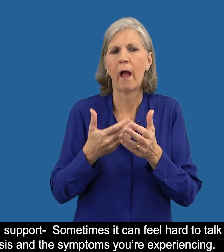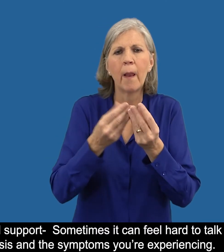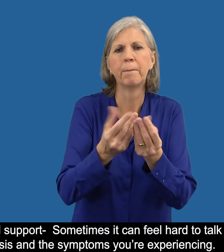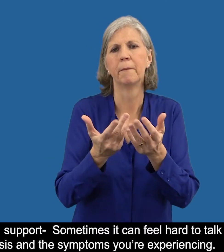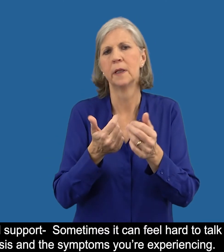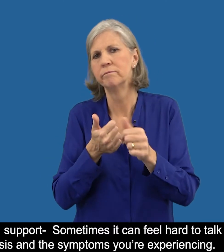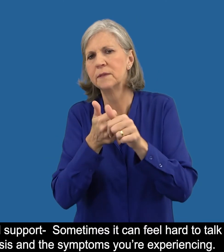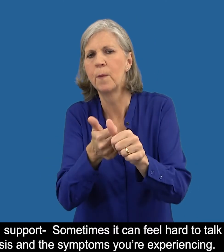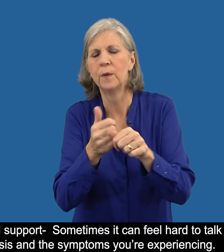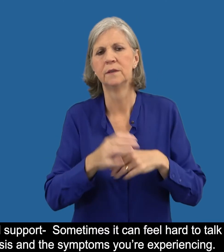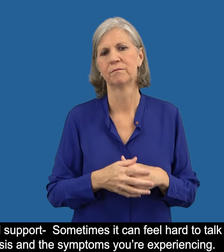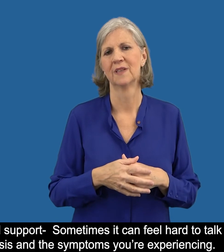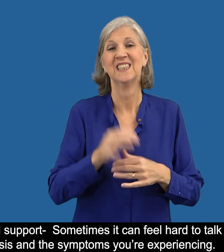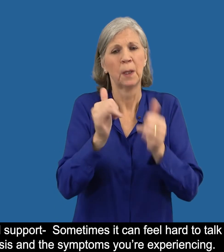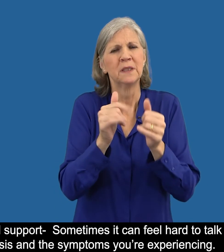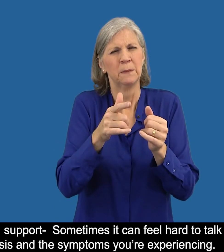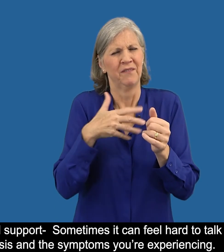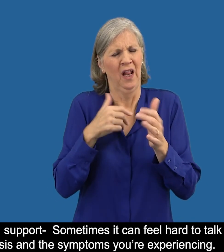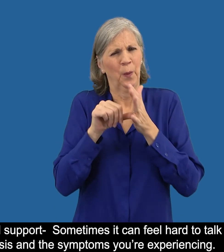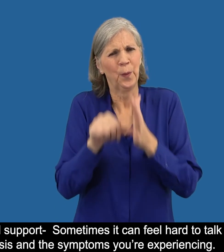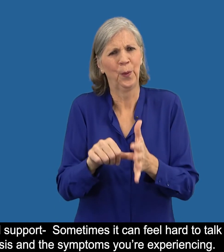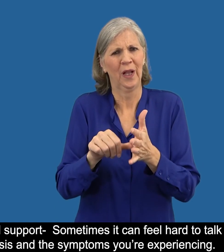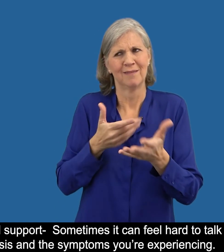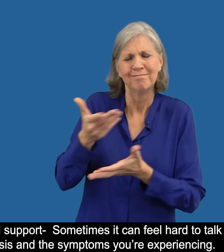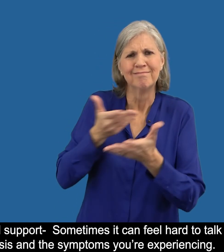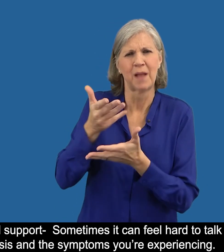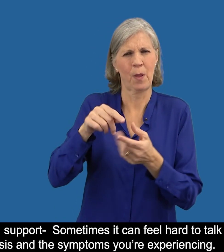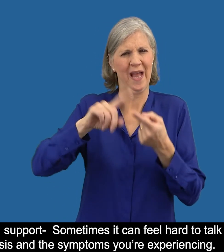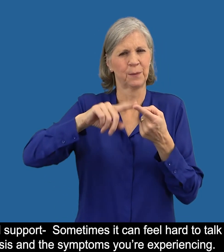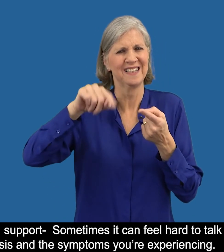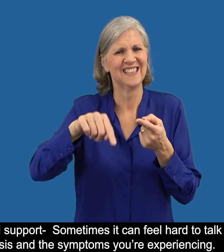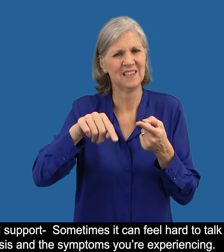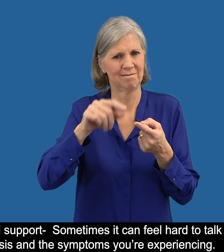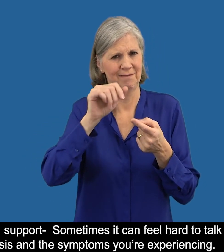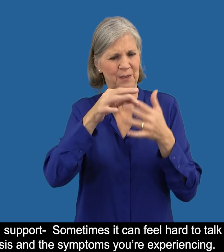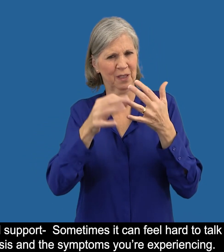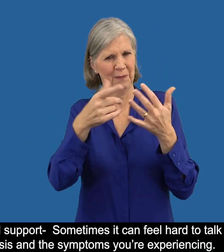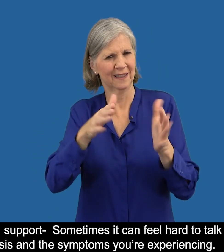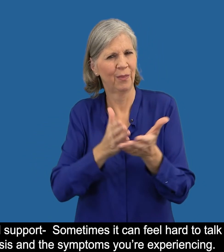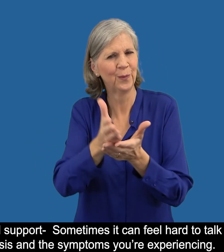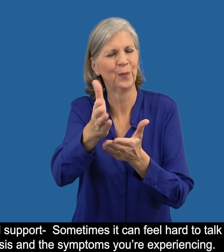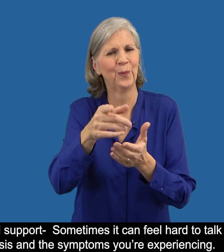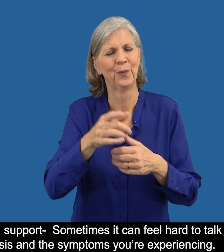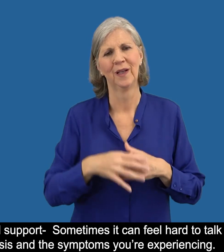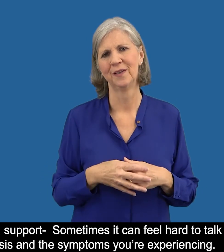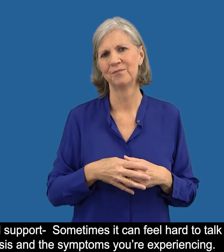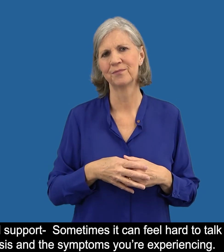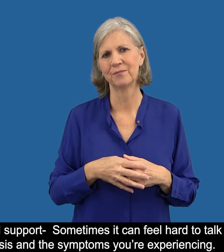Additional help and support. Sometimes it can feel hard to talk about endometriosis and the symptoms you're